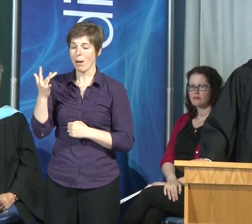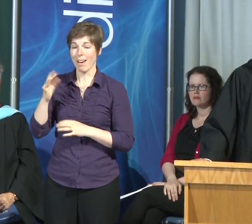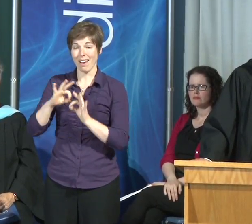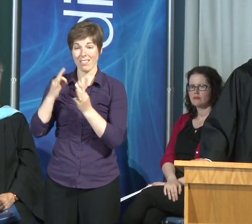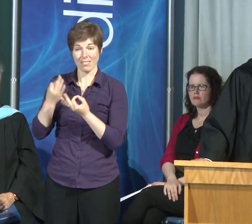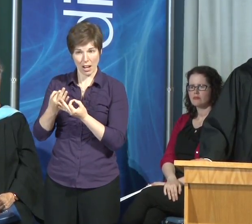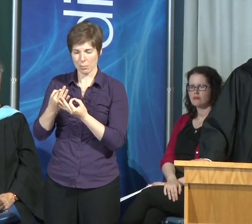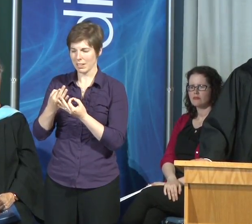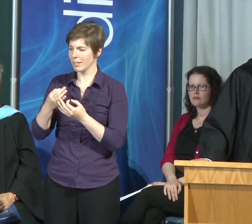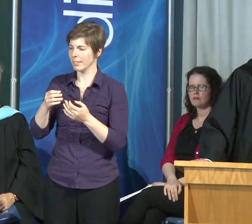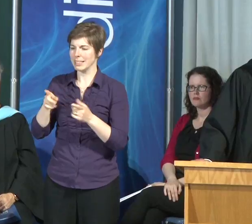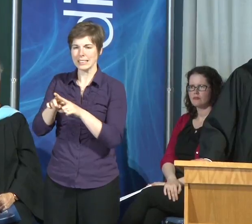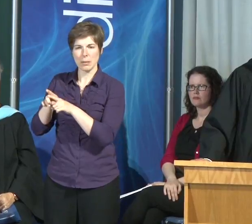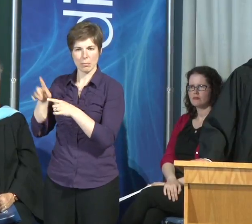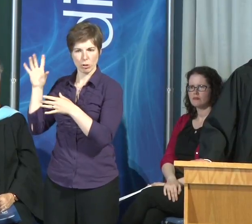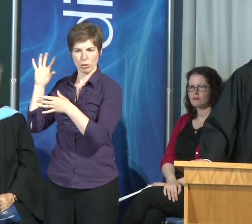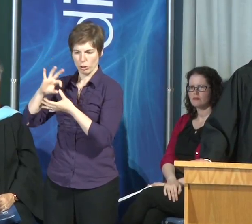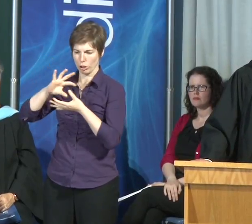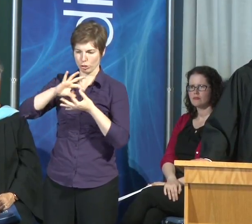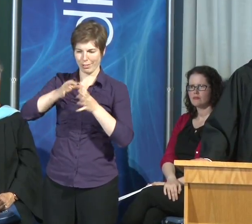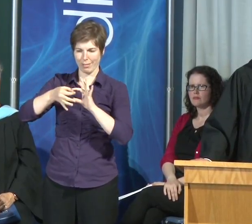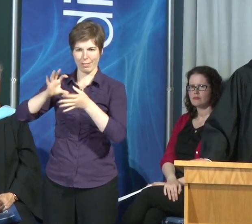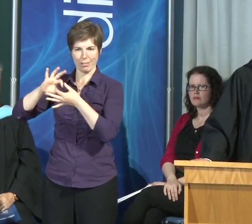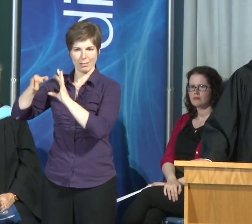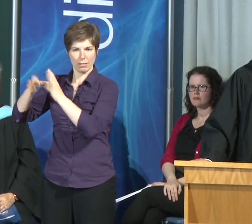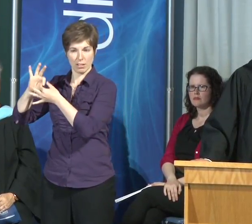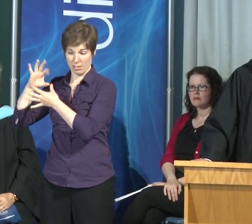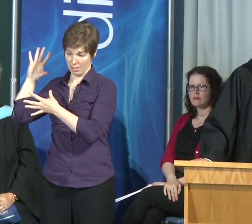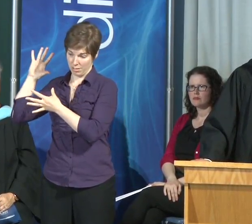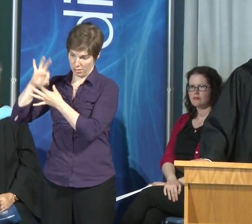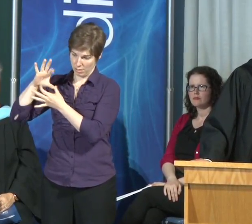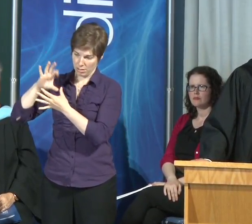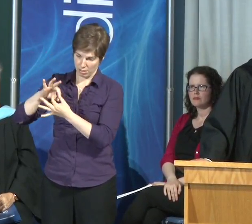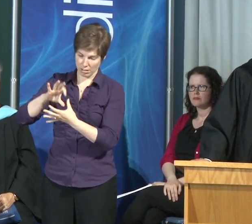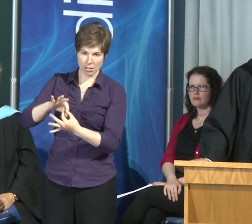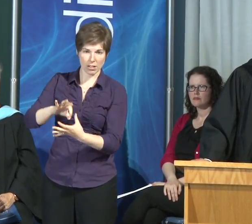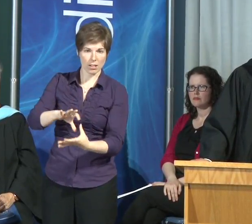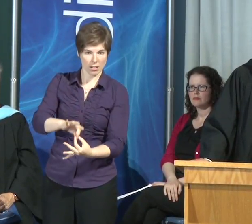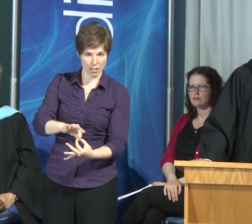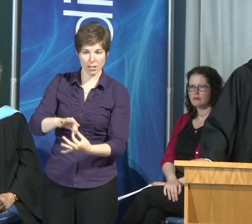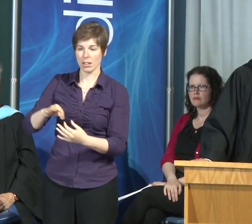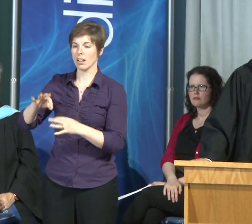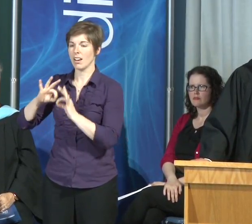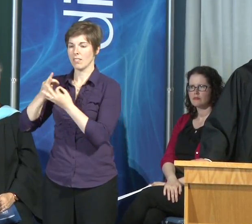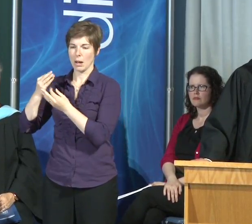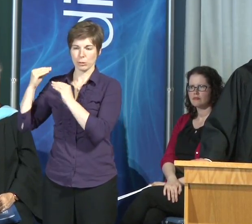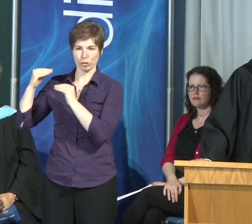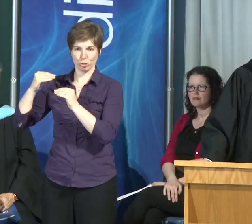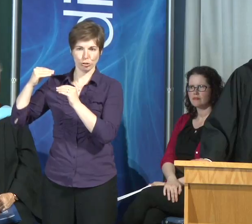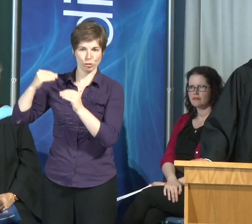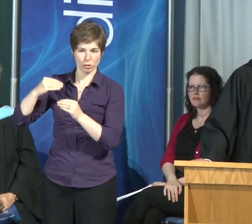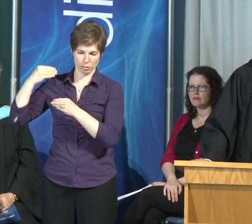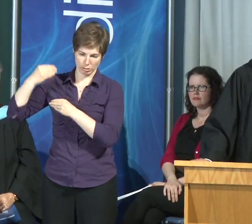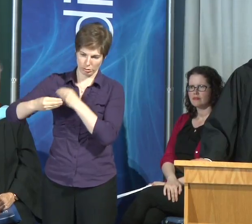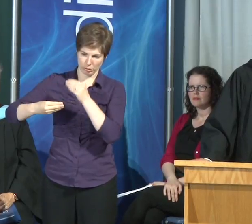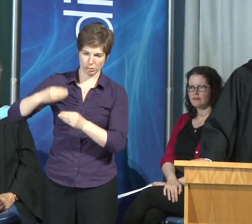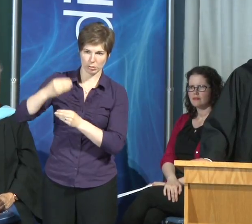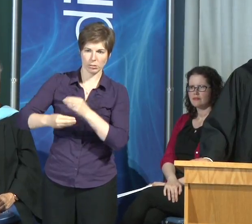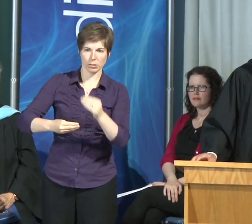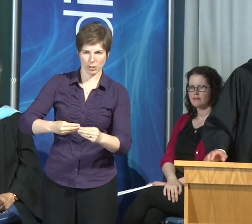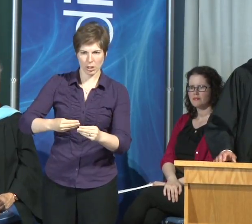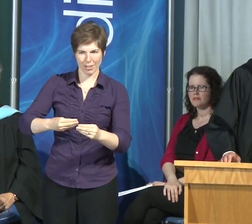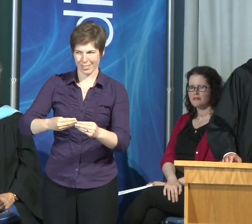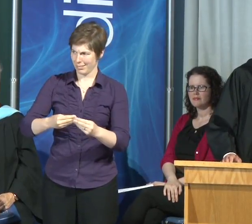systems work like chains, each generation providing a link to the next, thus presenting one of the most powerful tools